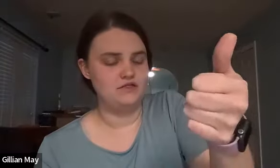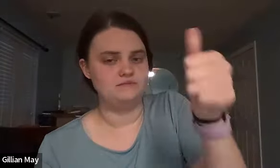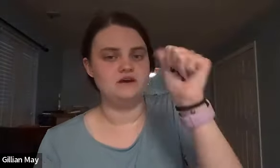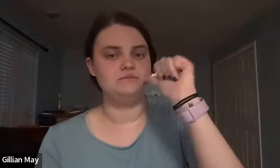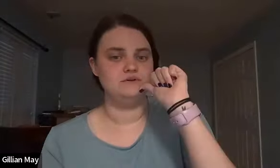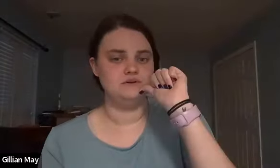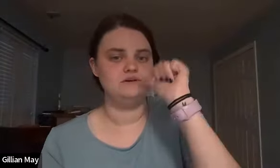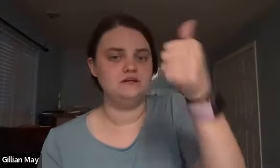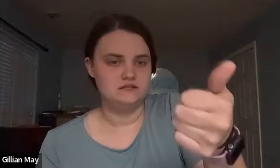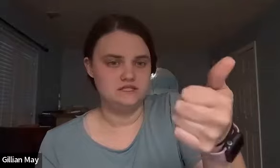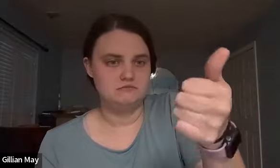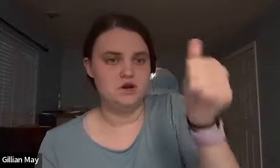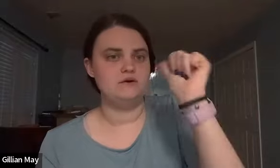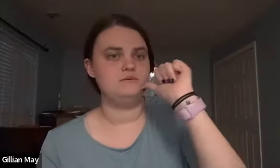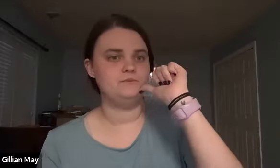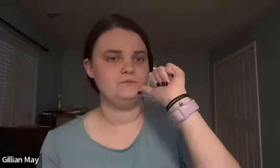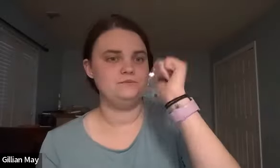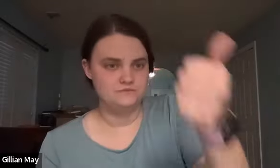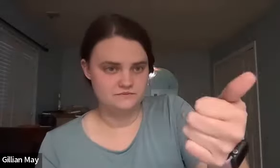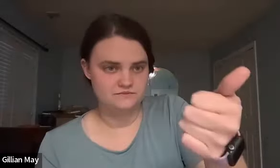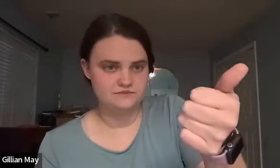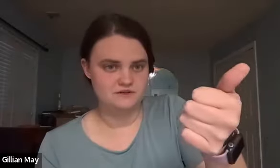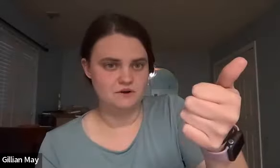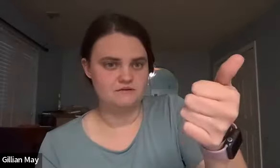thumbs up. Tomorrow. Tomorrow.